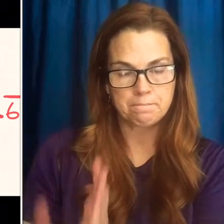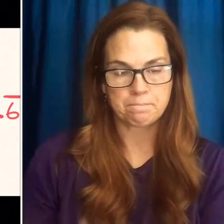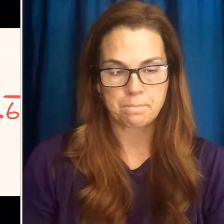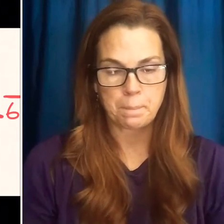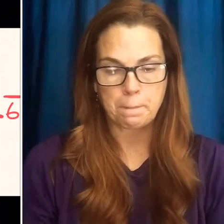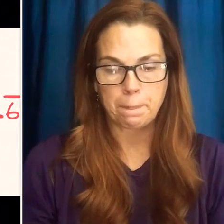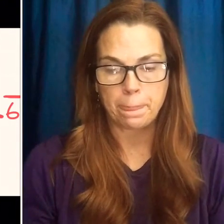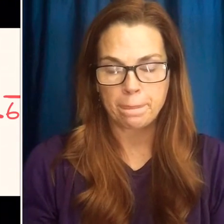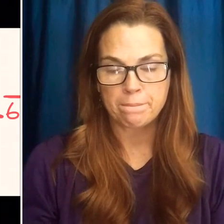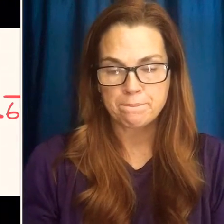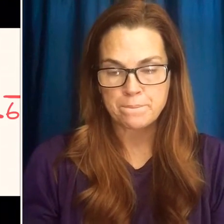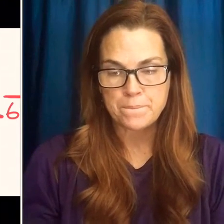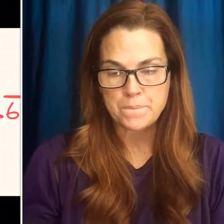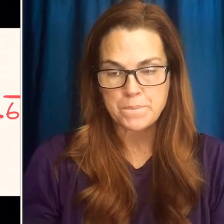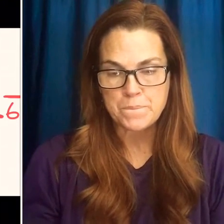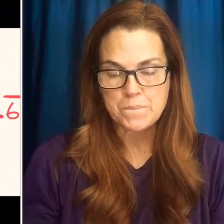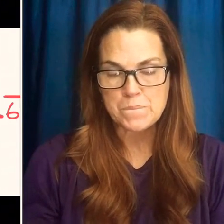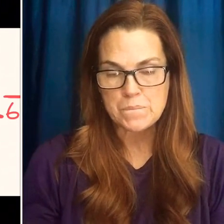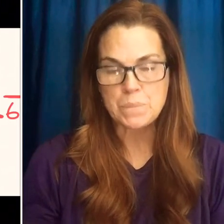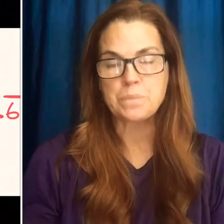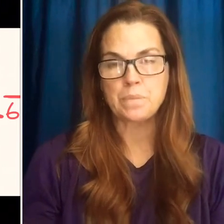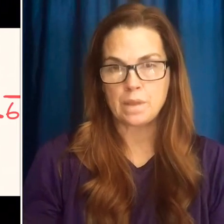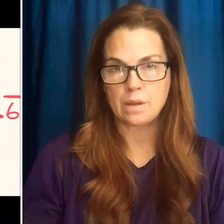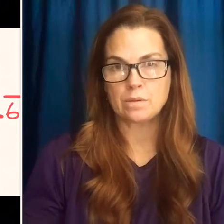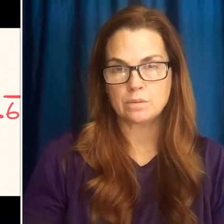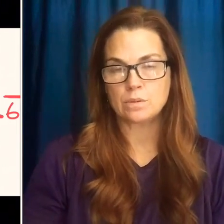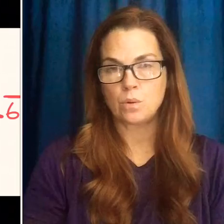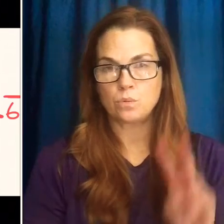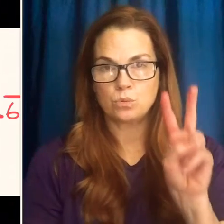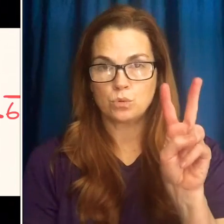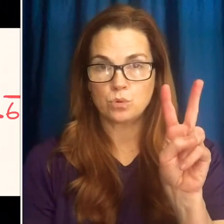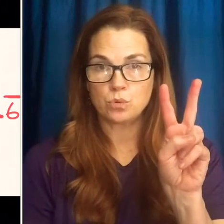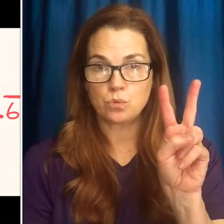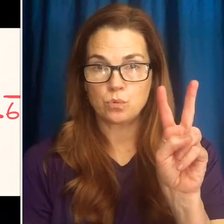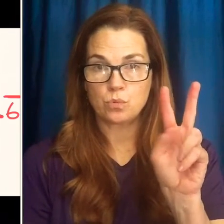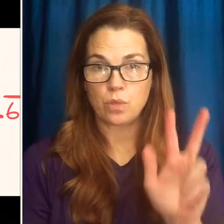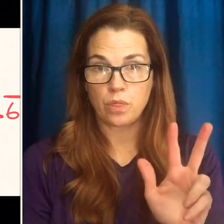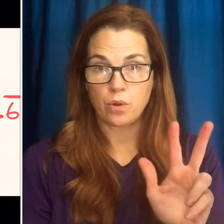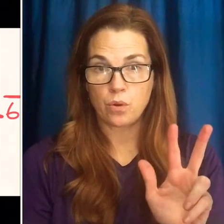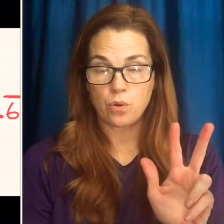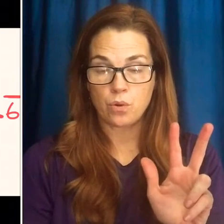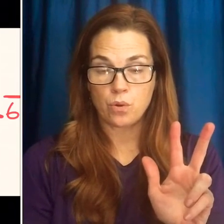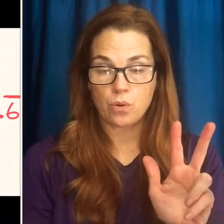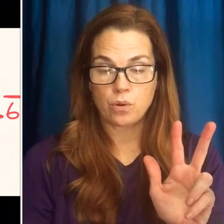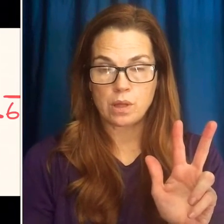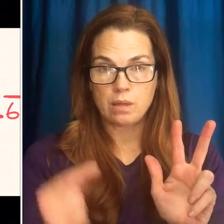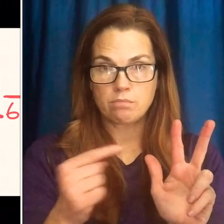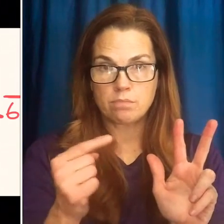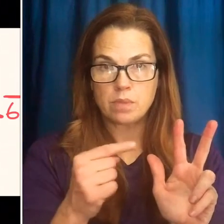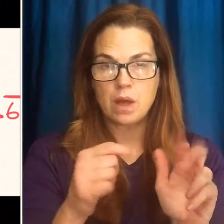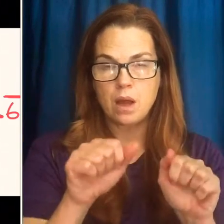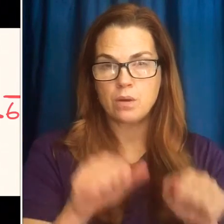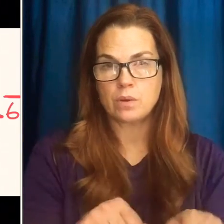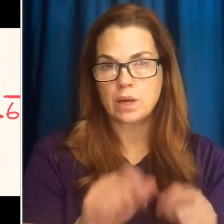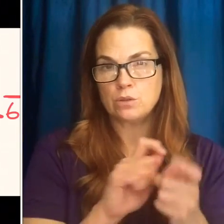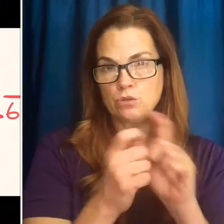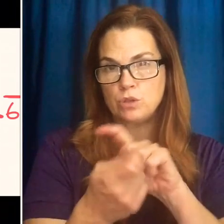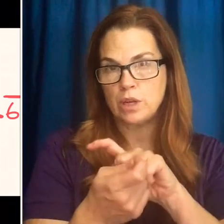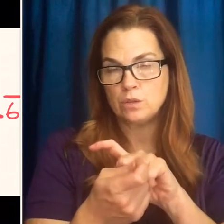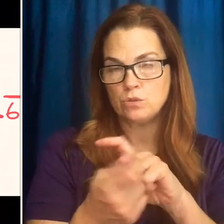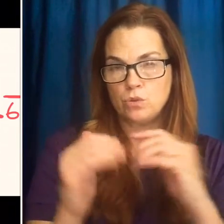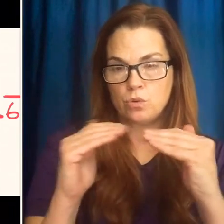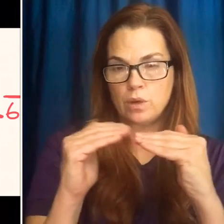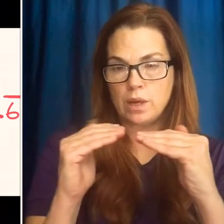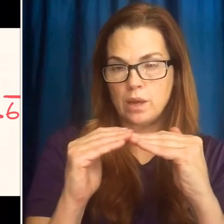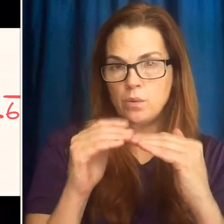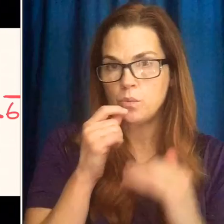2/3 can be written as an equivalent decimal of 0.6